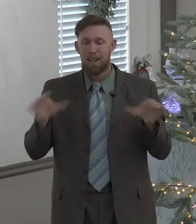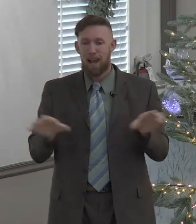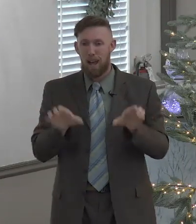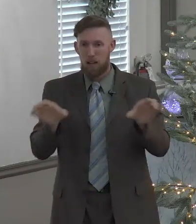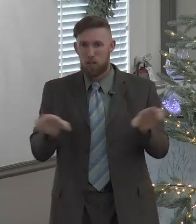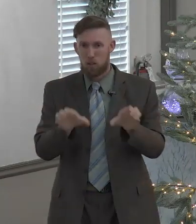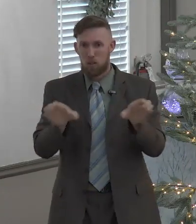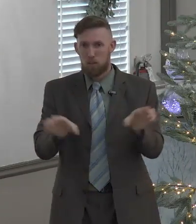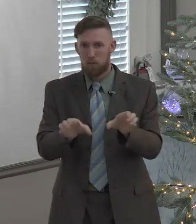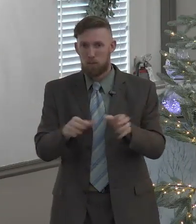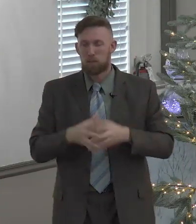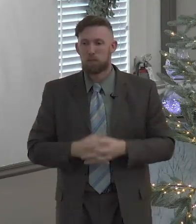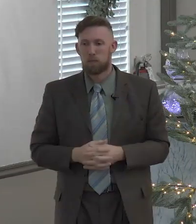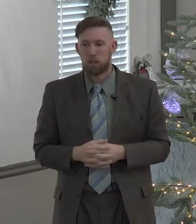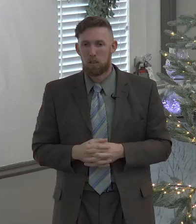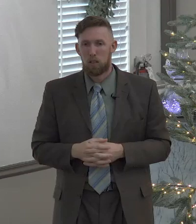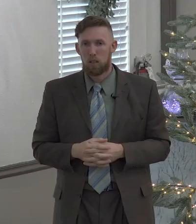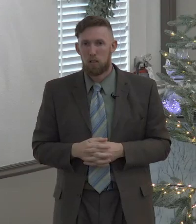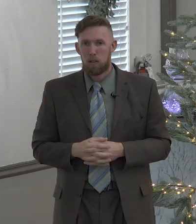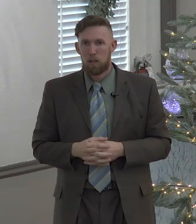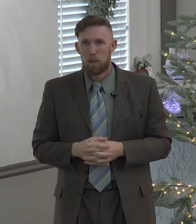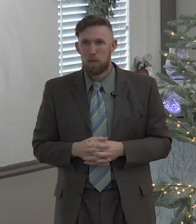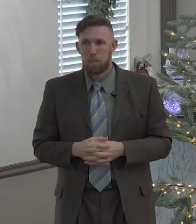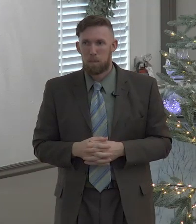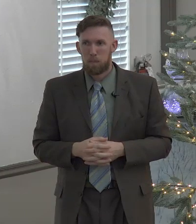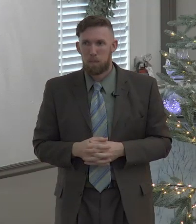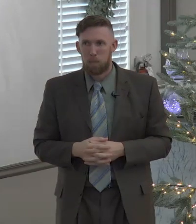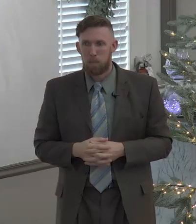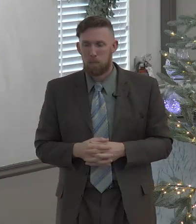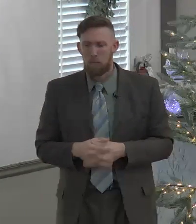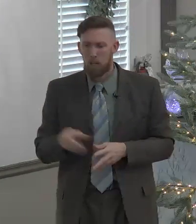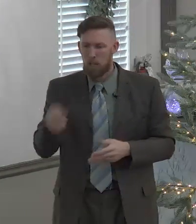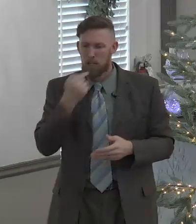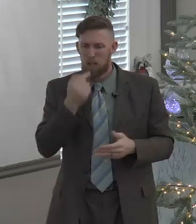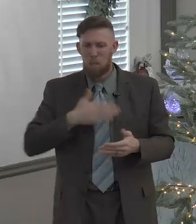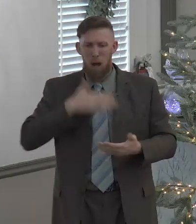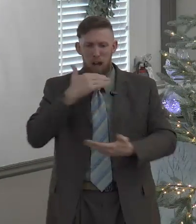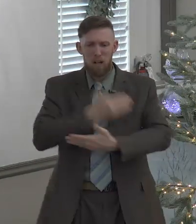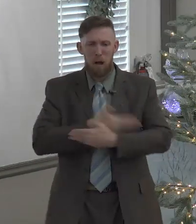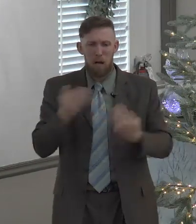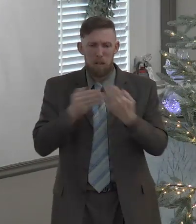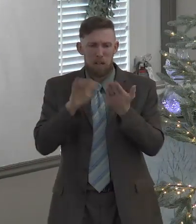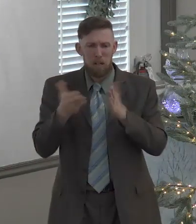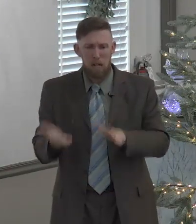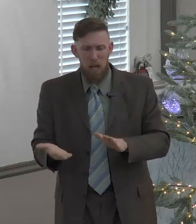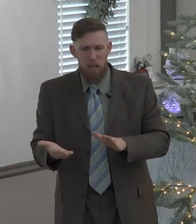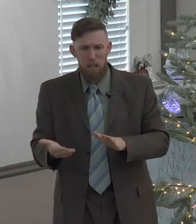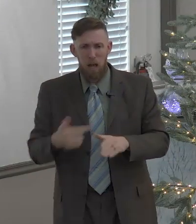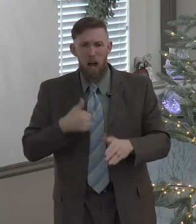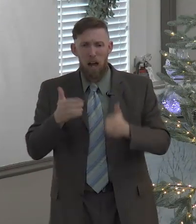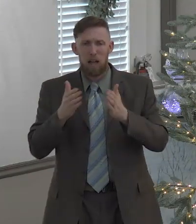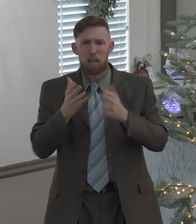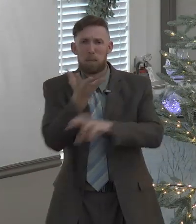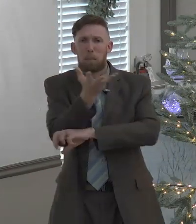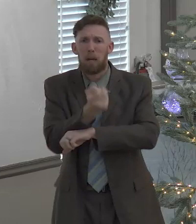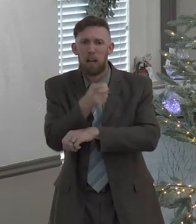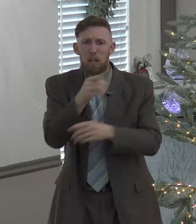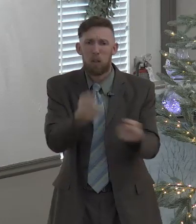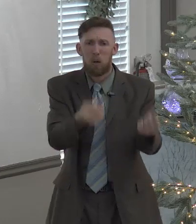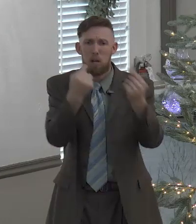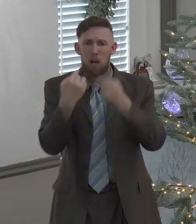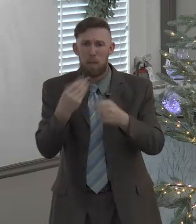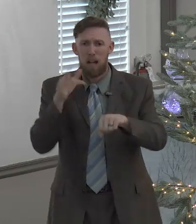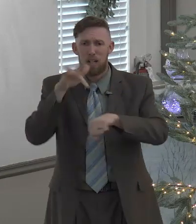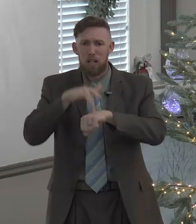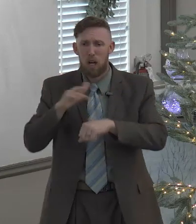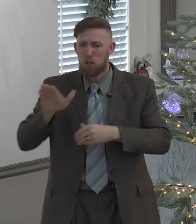his faith had action attached to it. He says, "My little daughter lieth